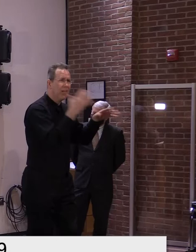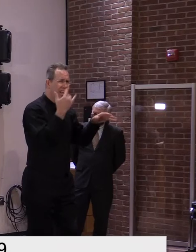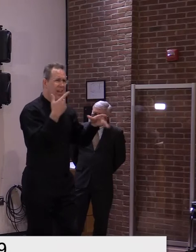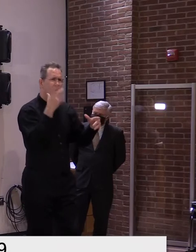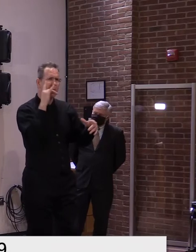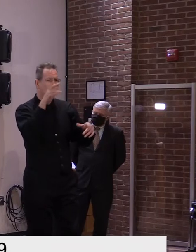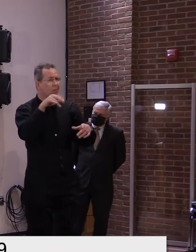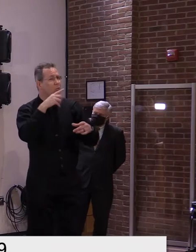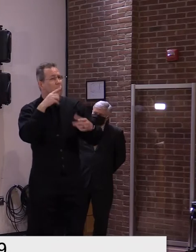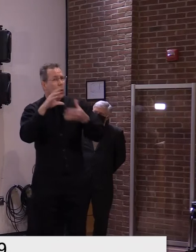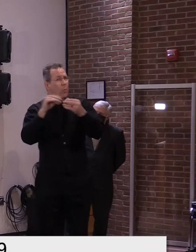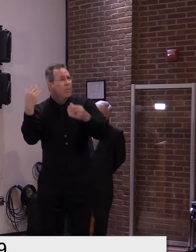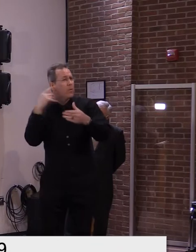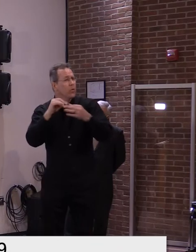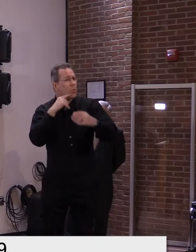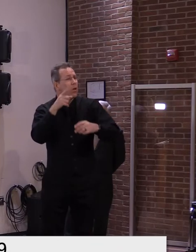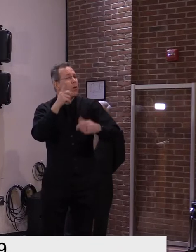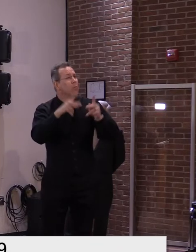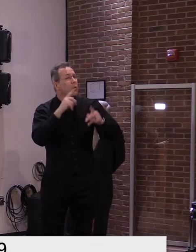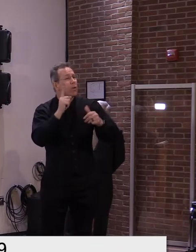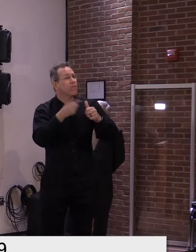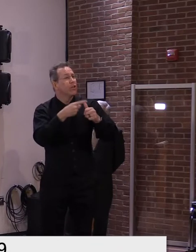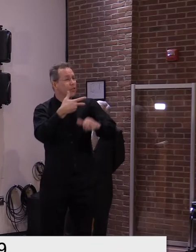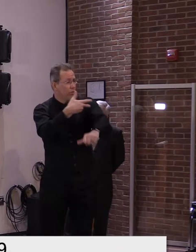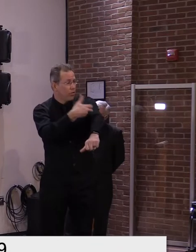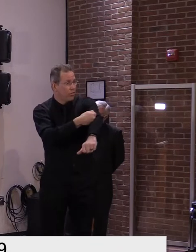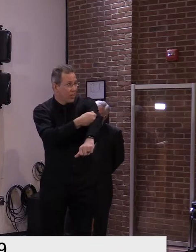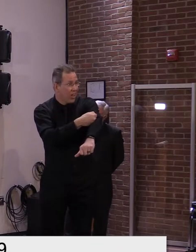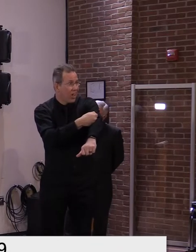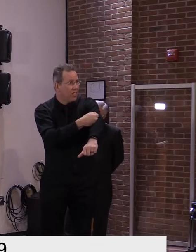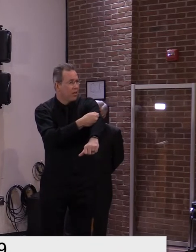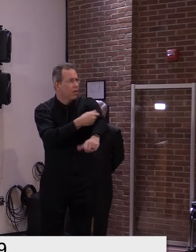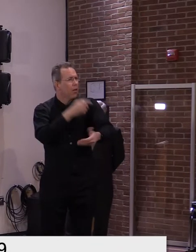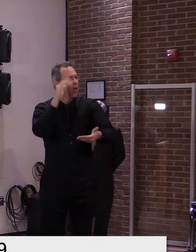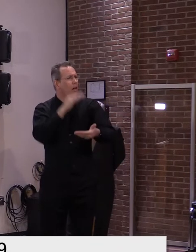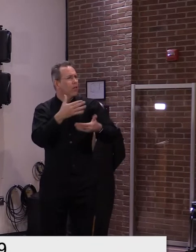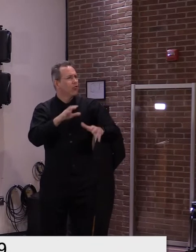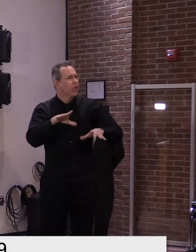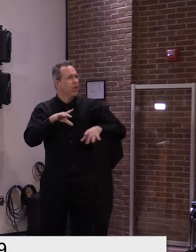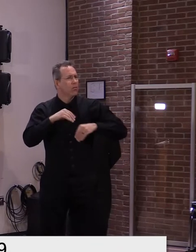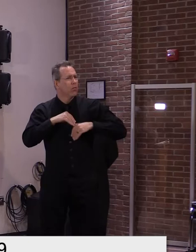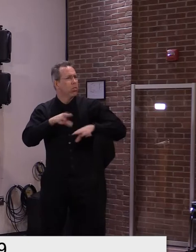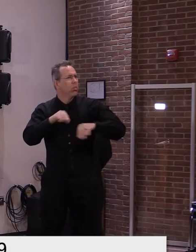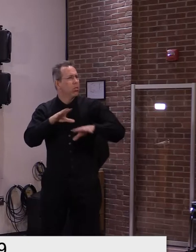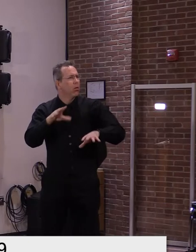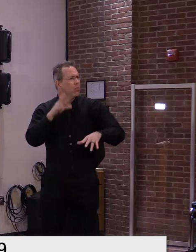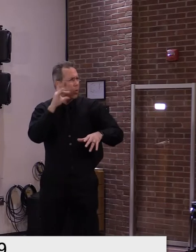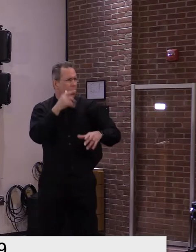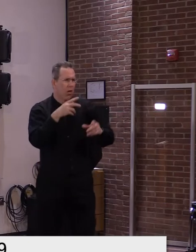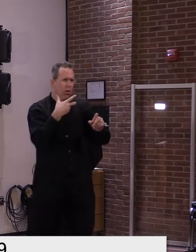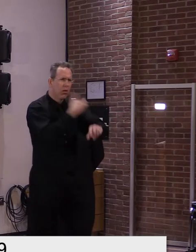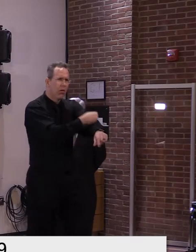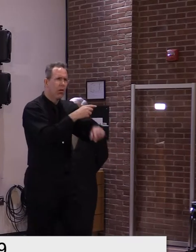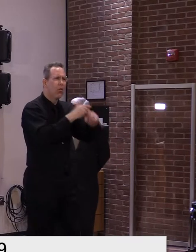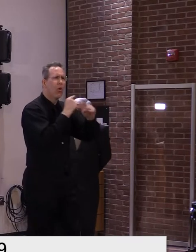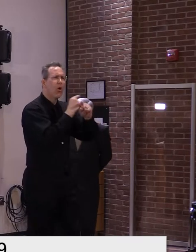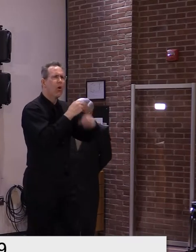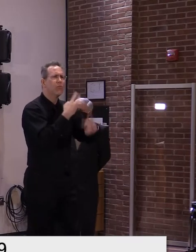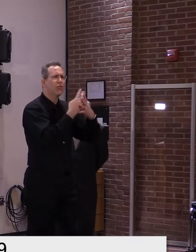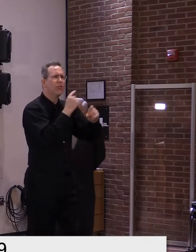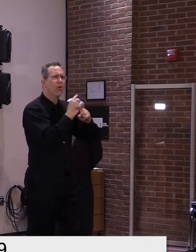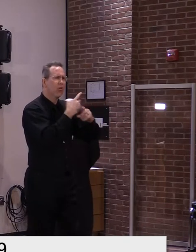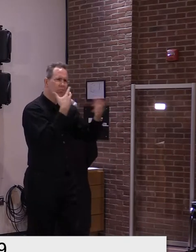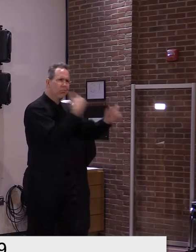the incarcerated people who are in the state's custody and their responsibility, not only in the